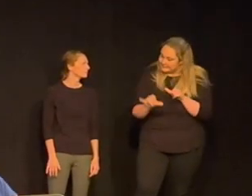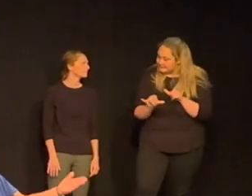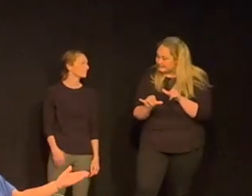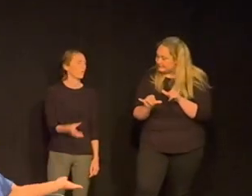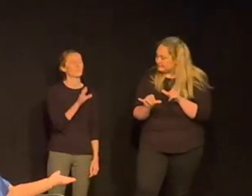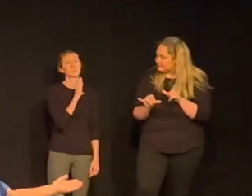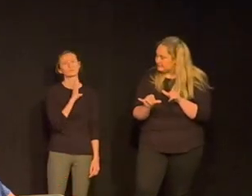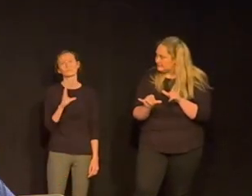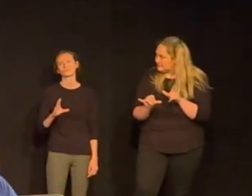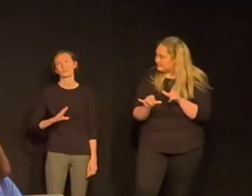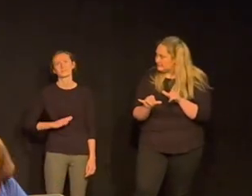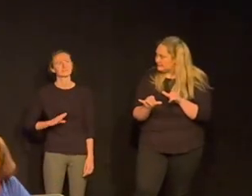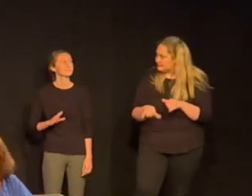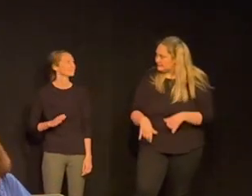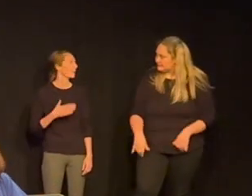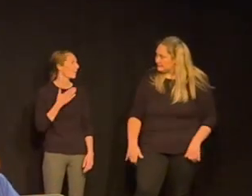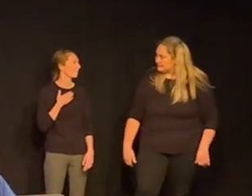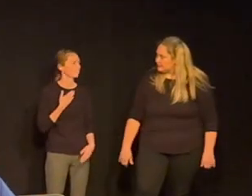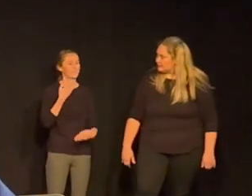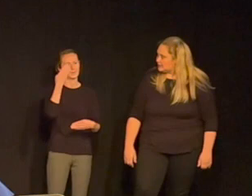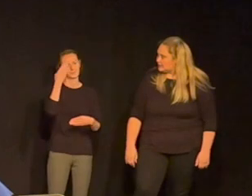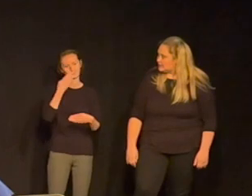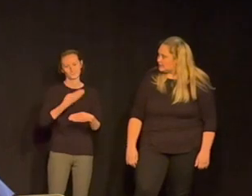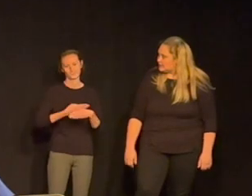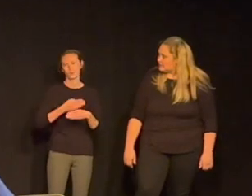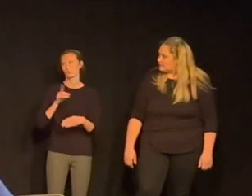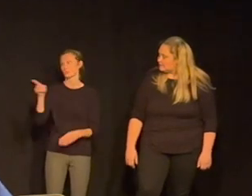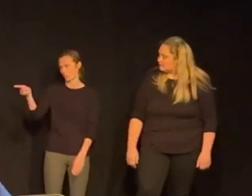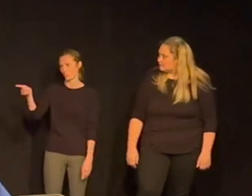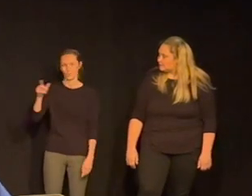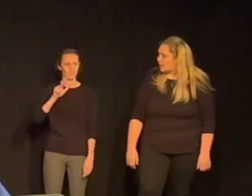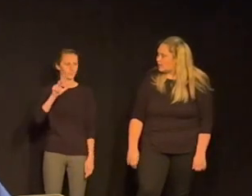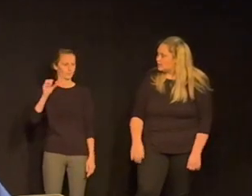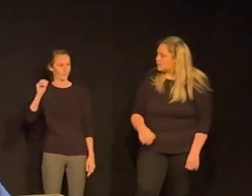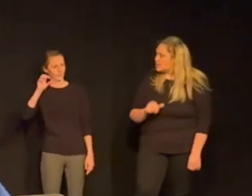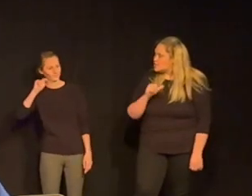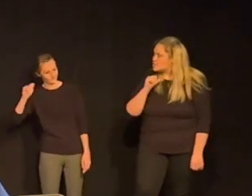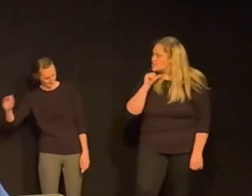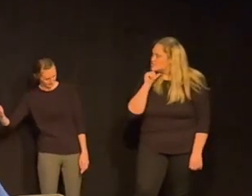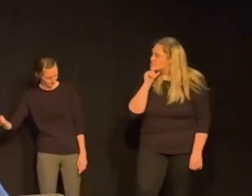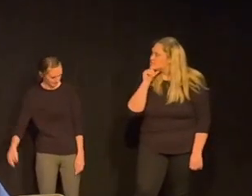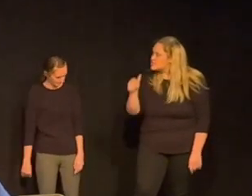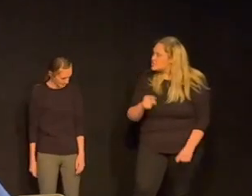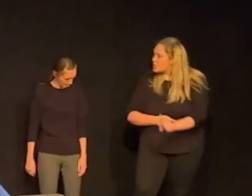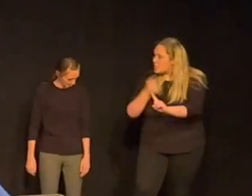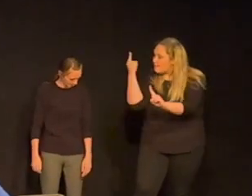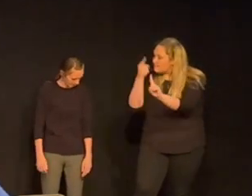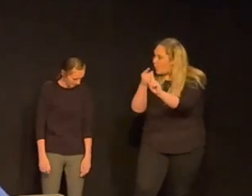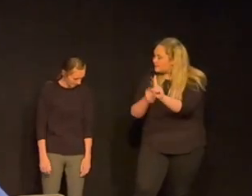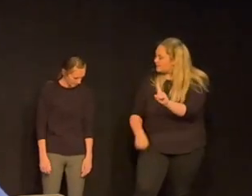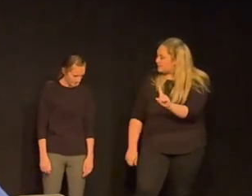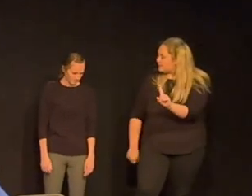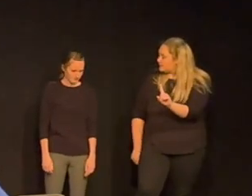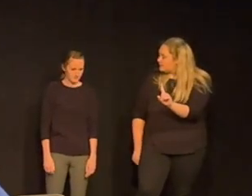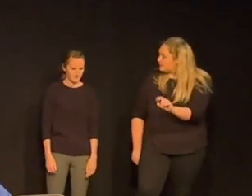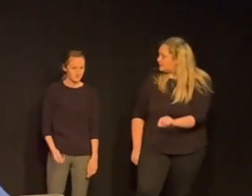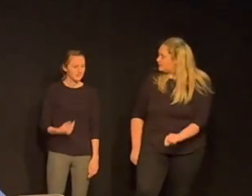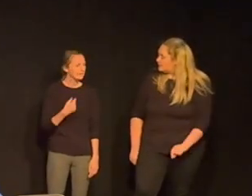Christ's sake, I'm 30 feet from my front door. That's not the point, Maxine. I'm not hurting you,